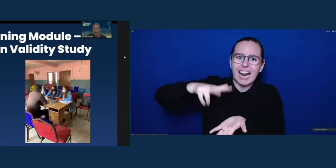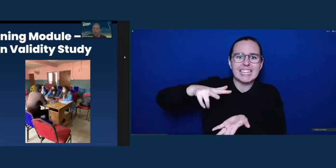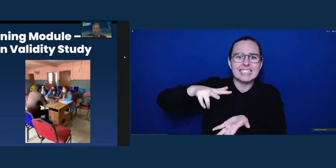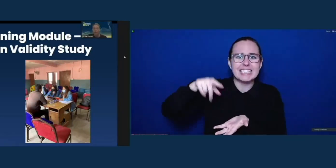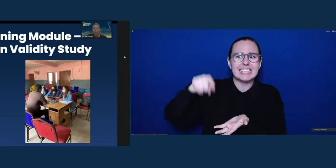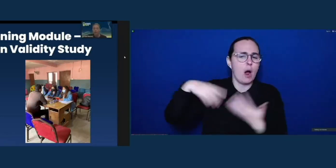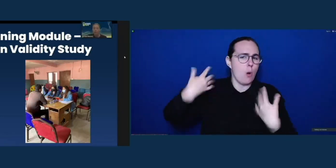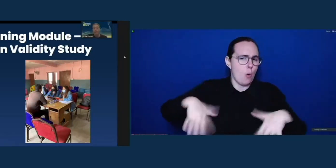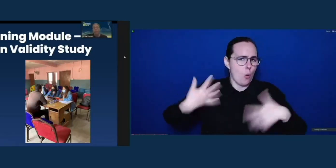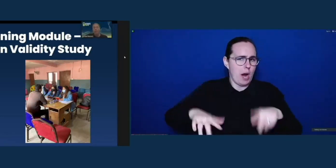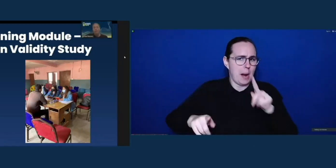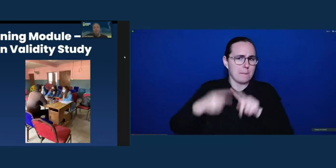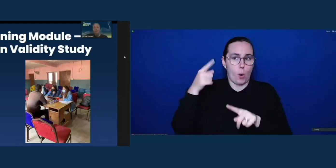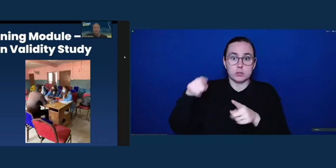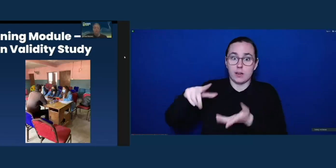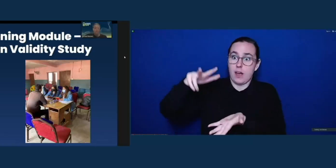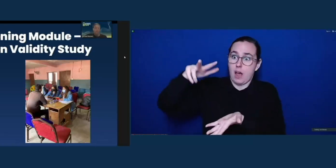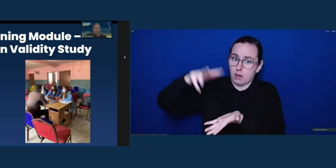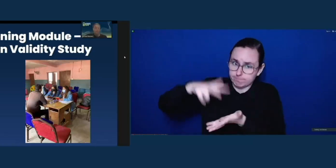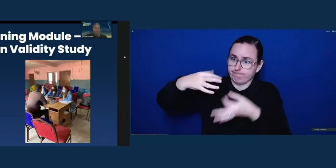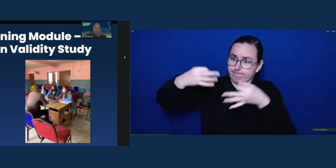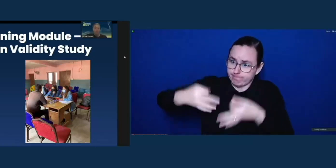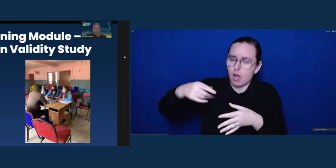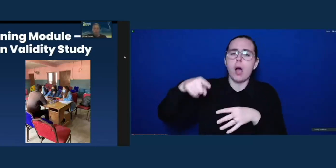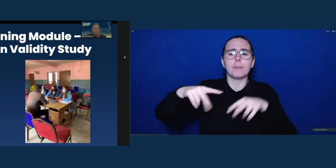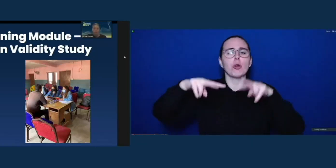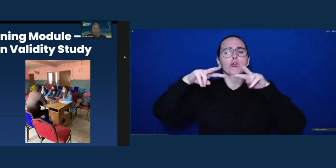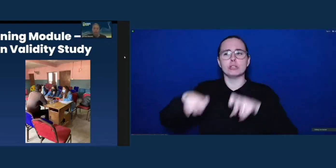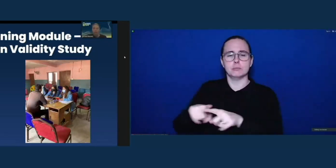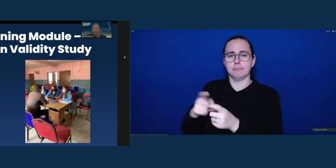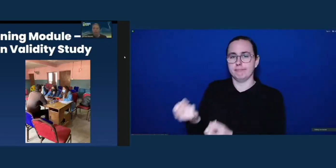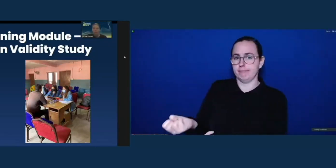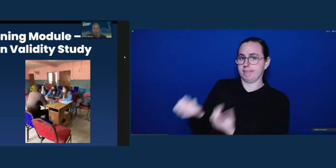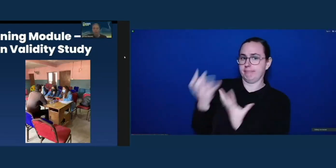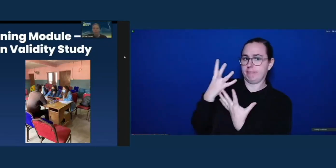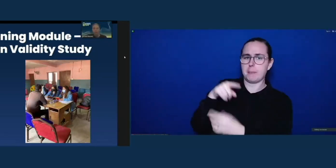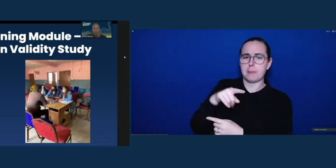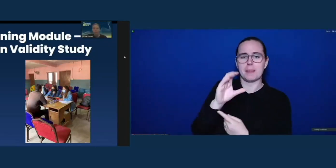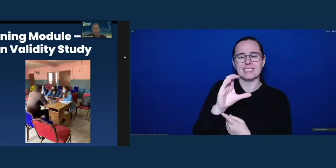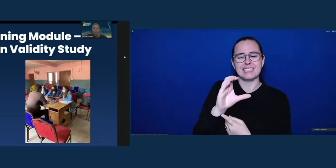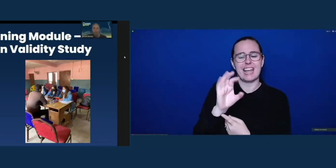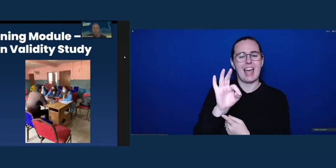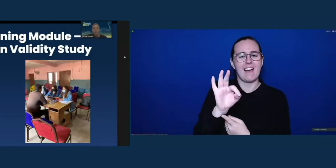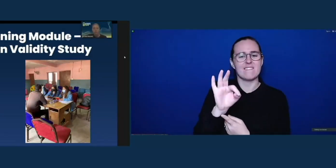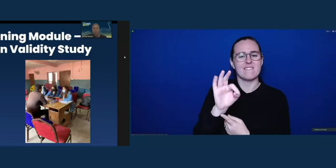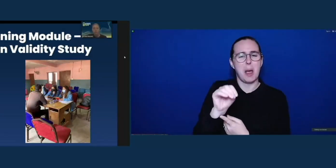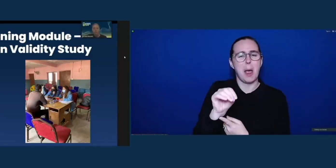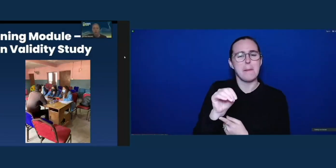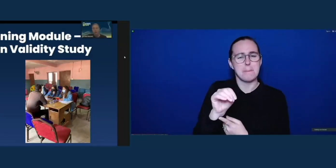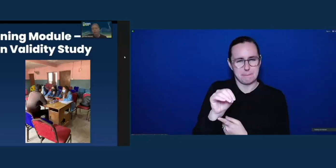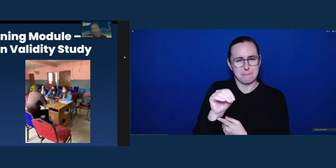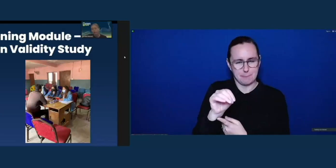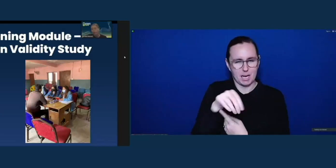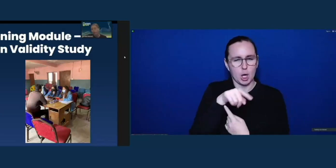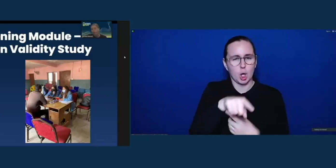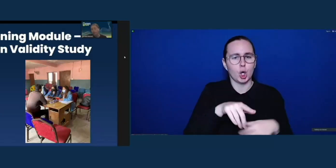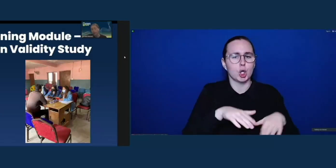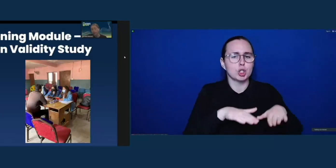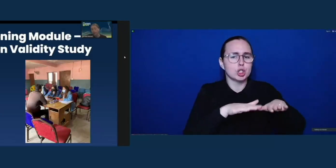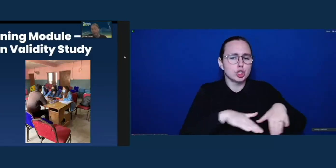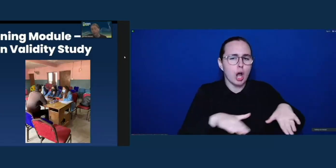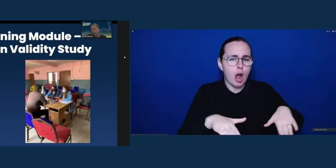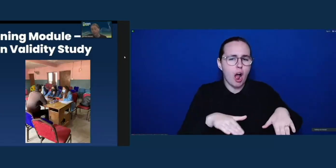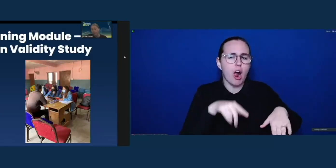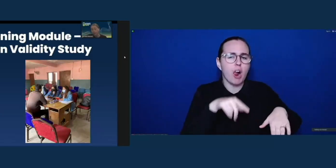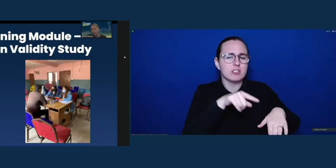or not the CFM, the child functioning module teacher version, can be used to